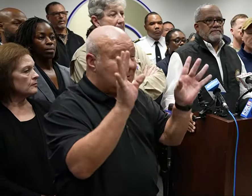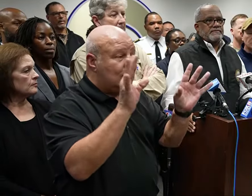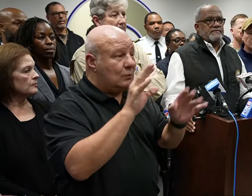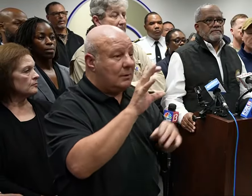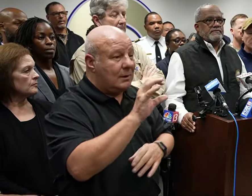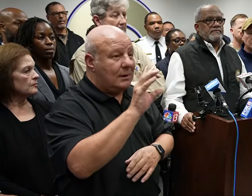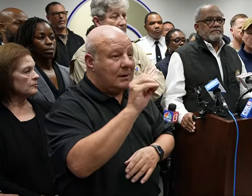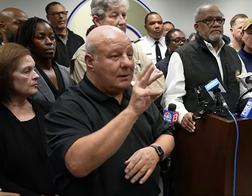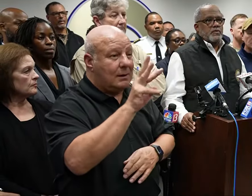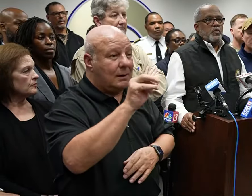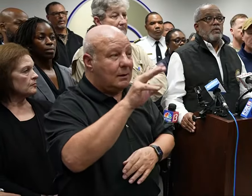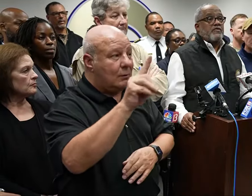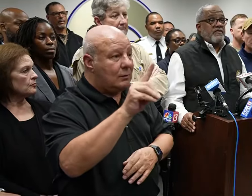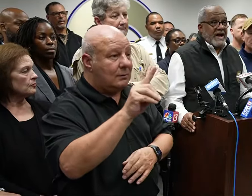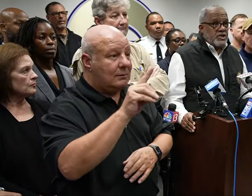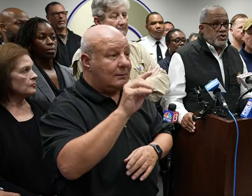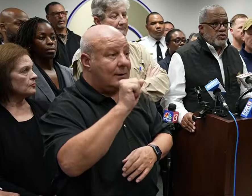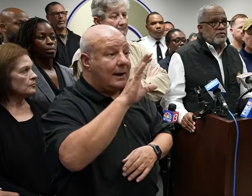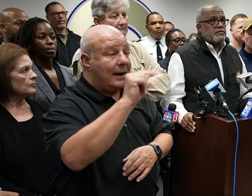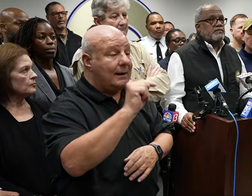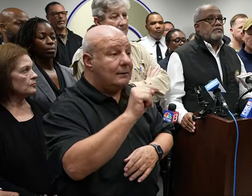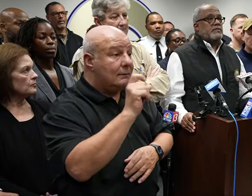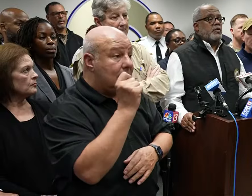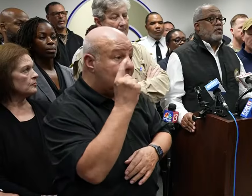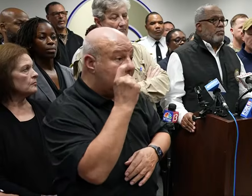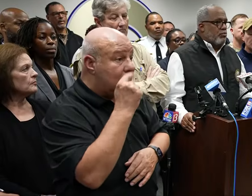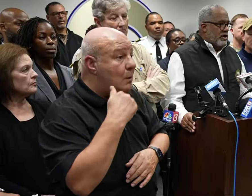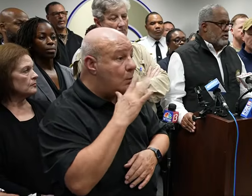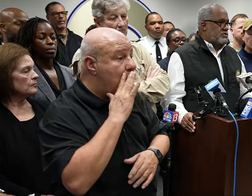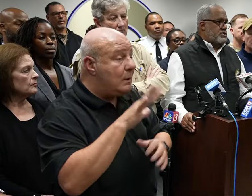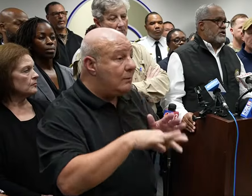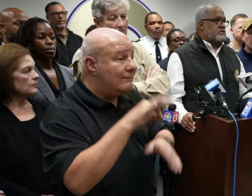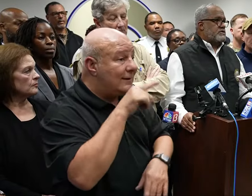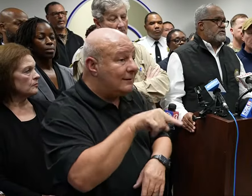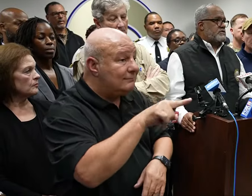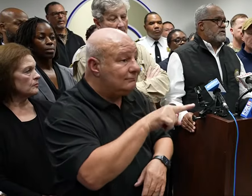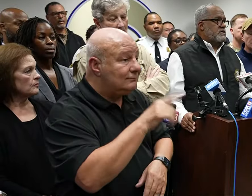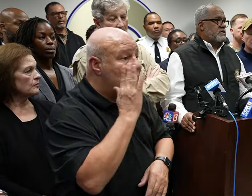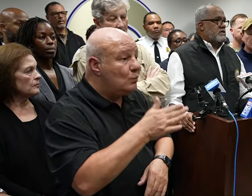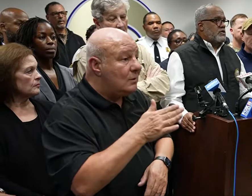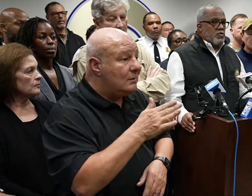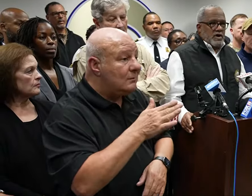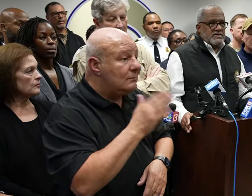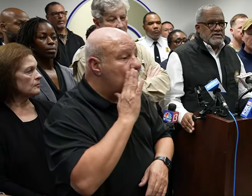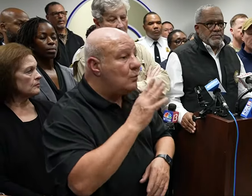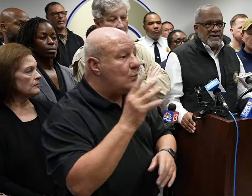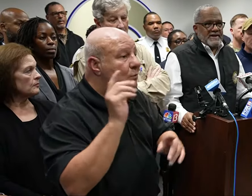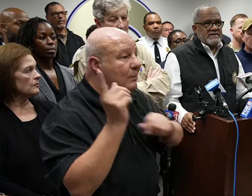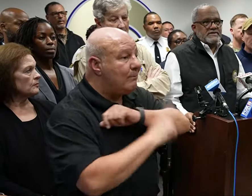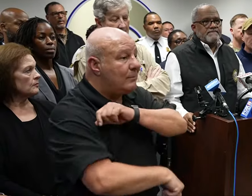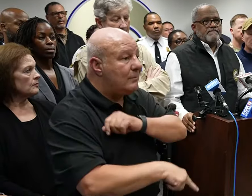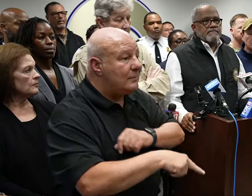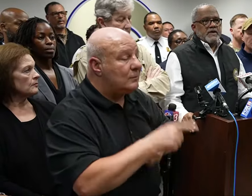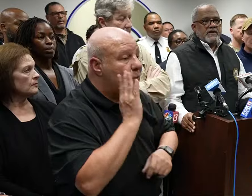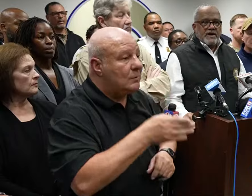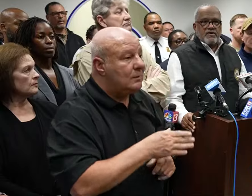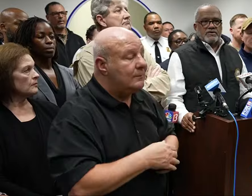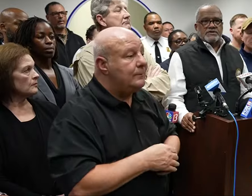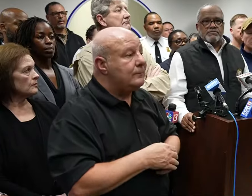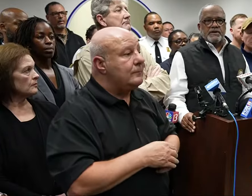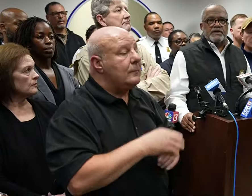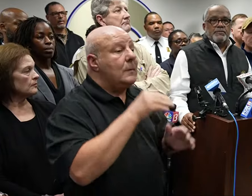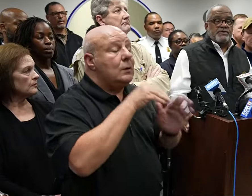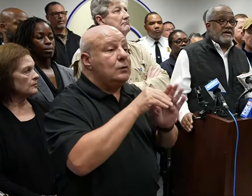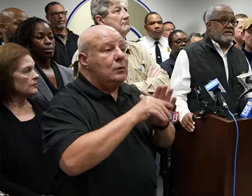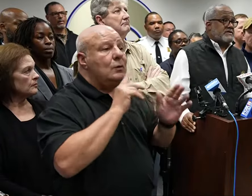cowardice, we will find you. We will bring you to justice. New Orleans is a place that heralds